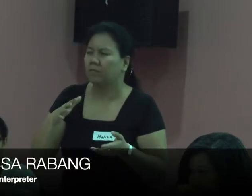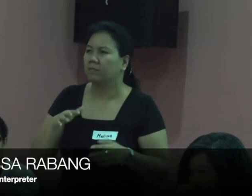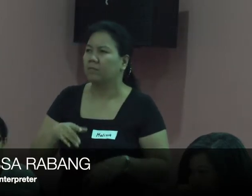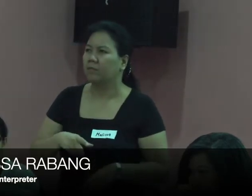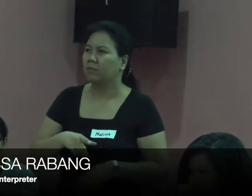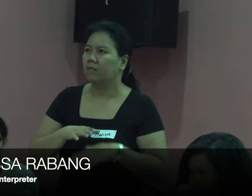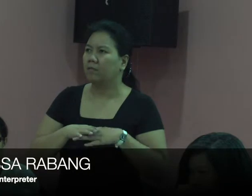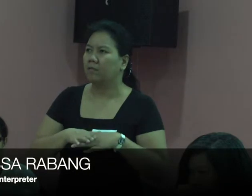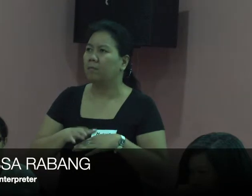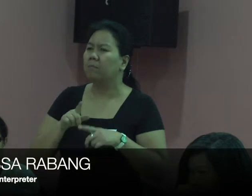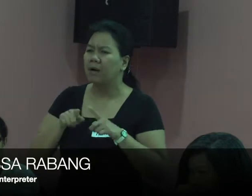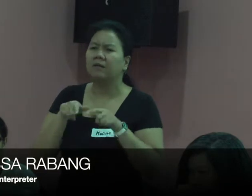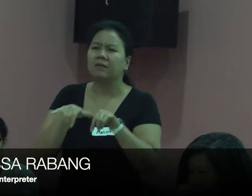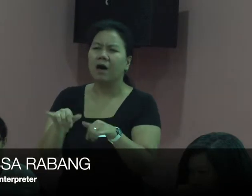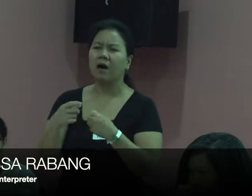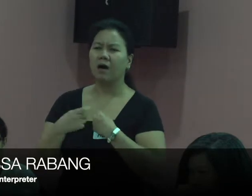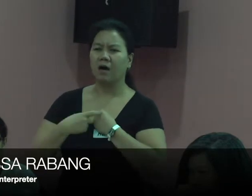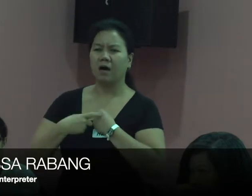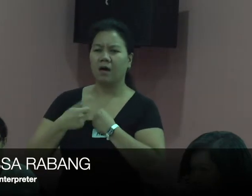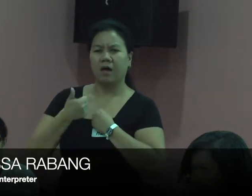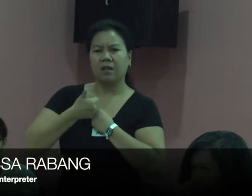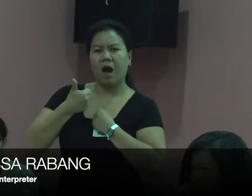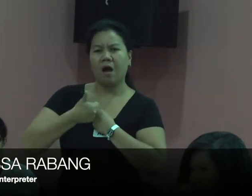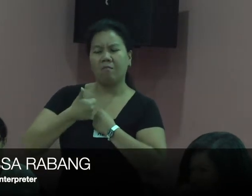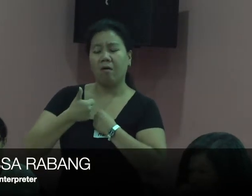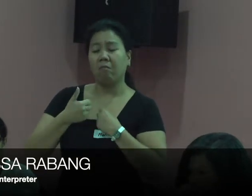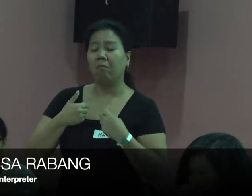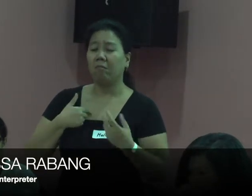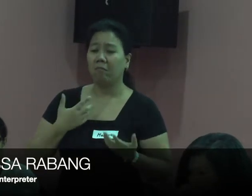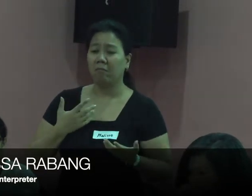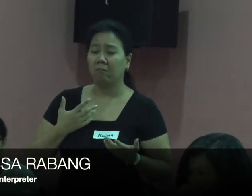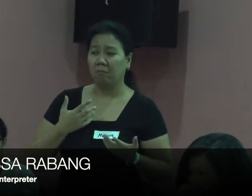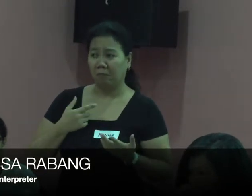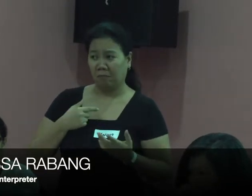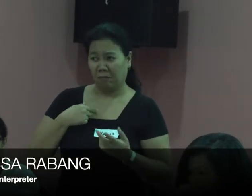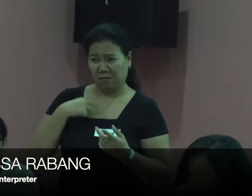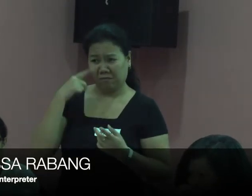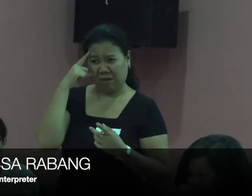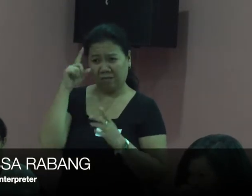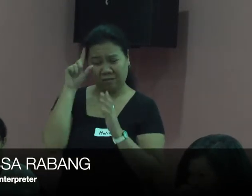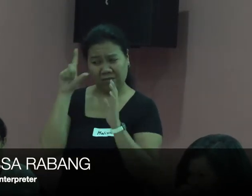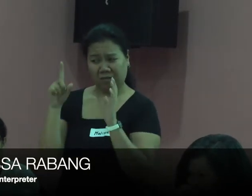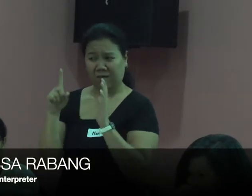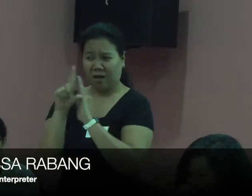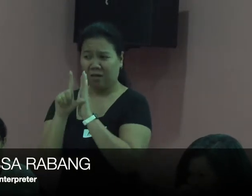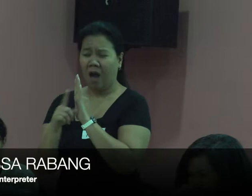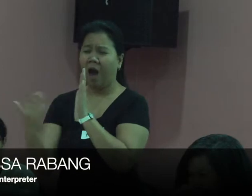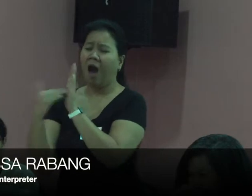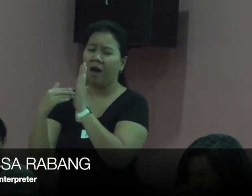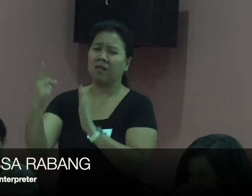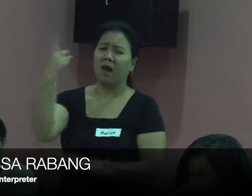So, yun nga, daming tatanungin, hinawakan ka ba niya, sinaktan ka ba niya?